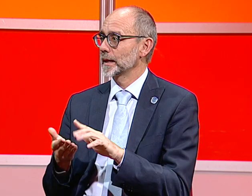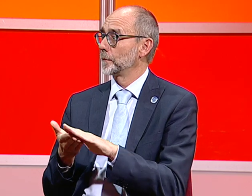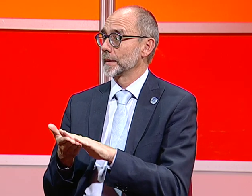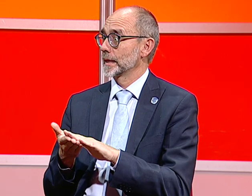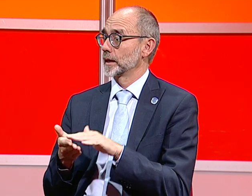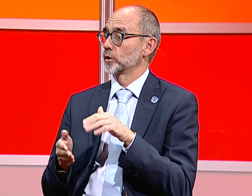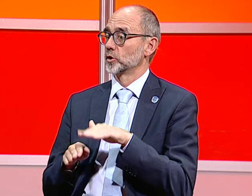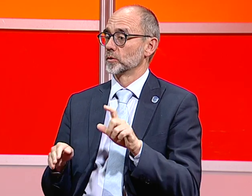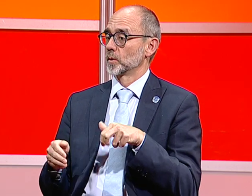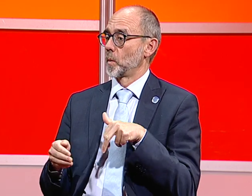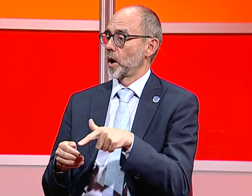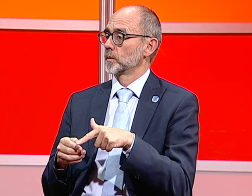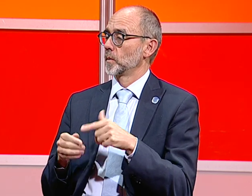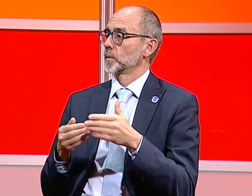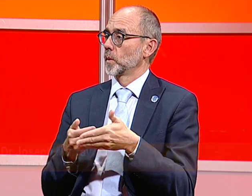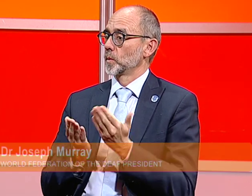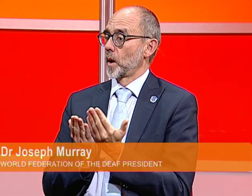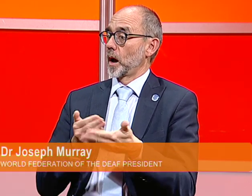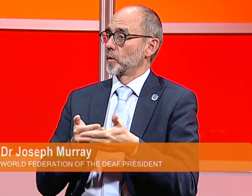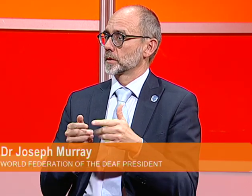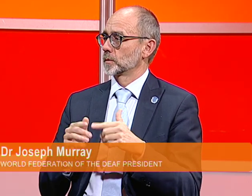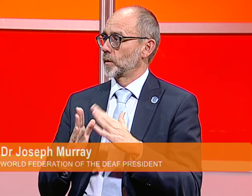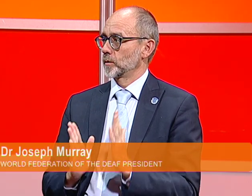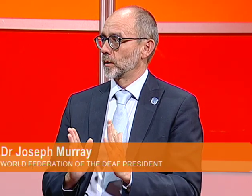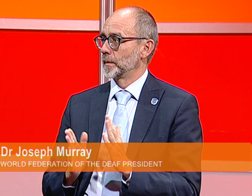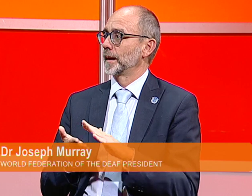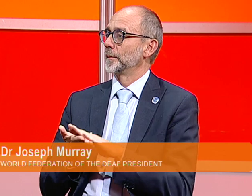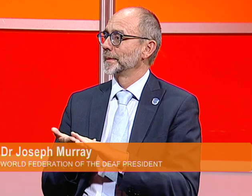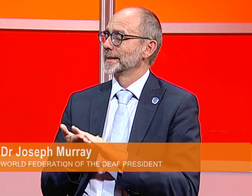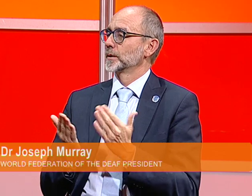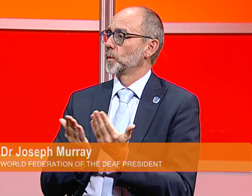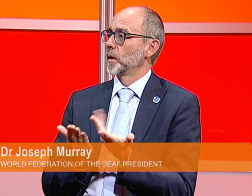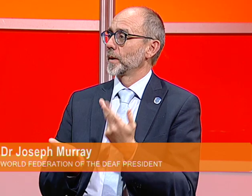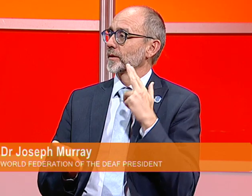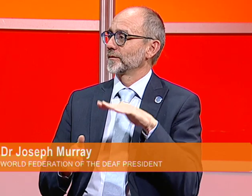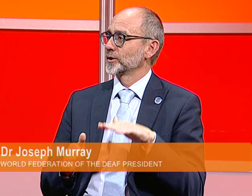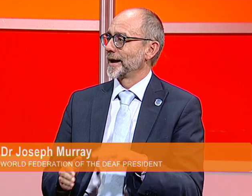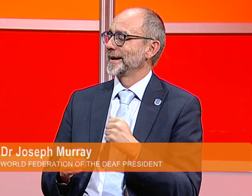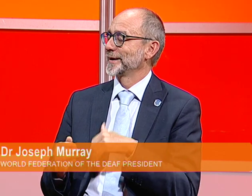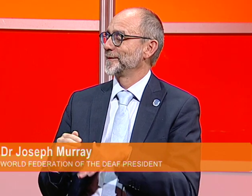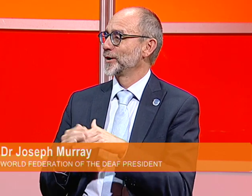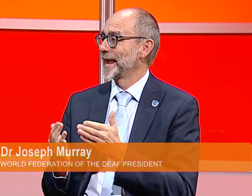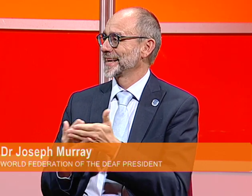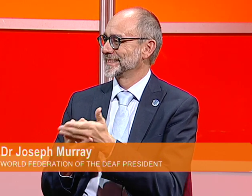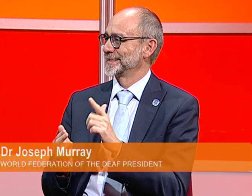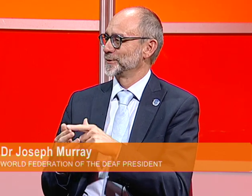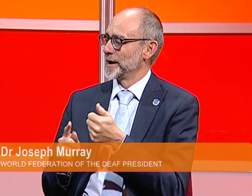really advocates for is that deaf children be taken to schools that are close to